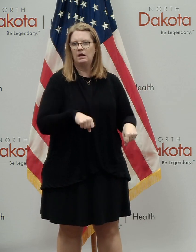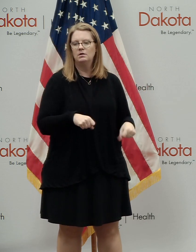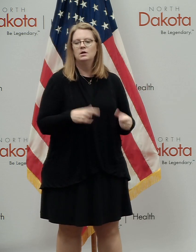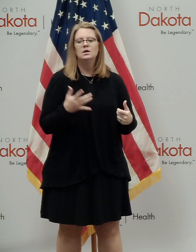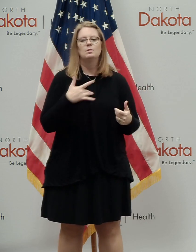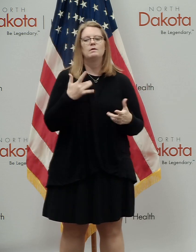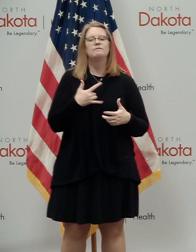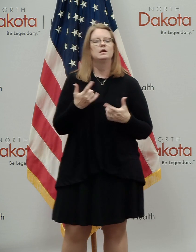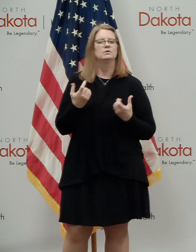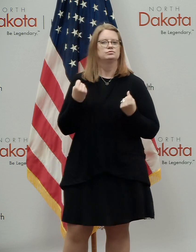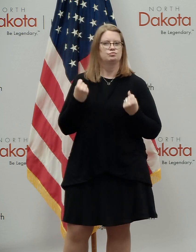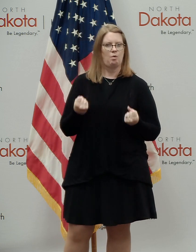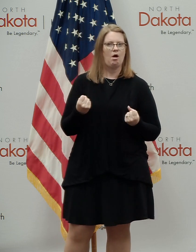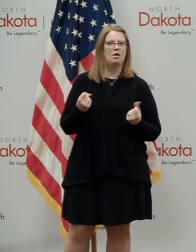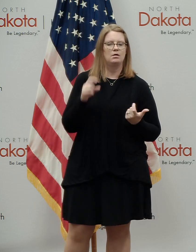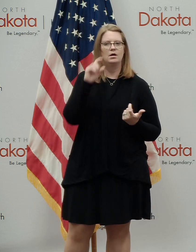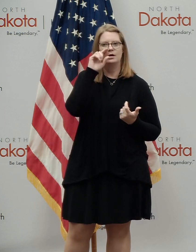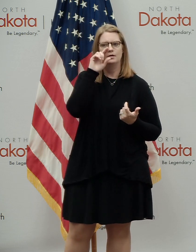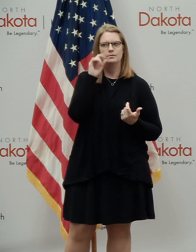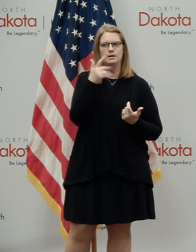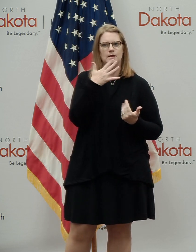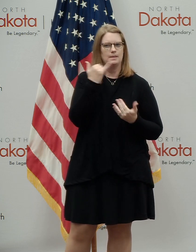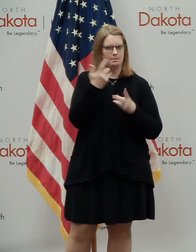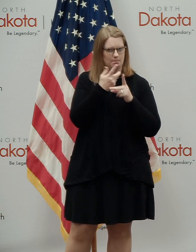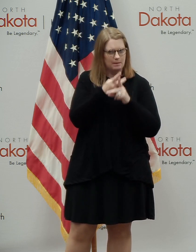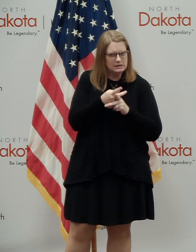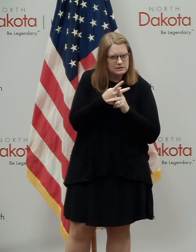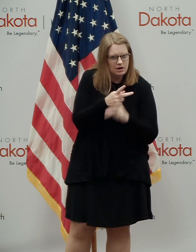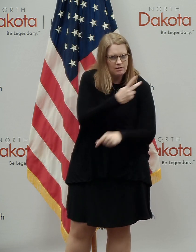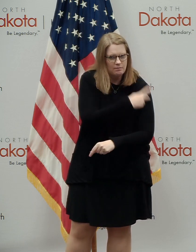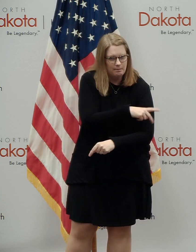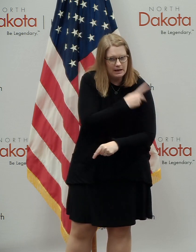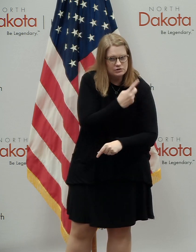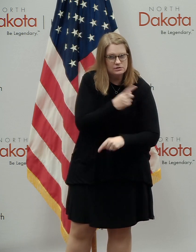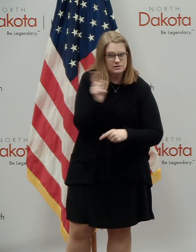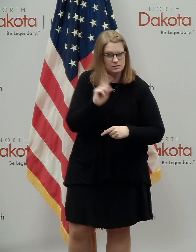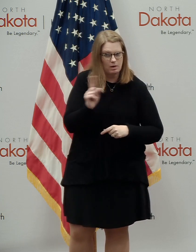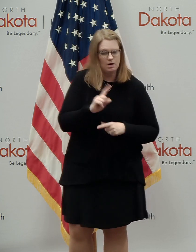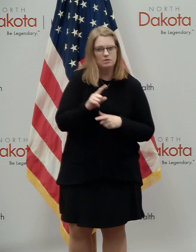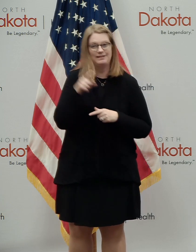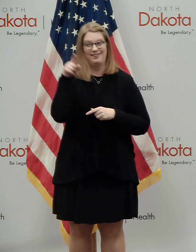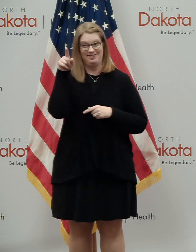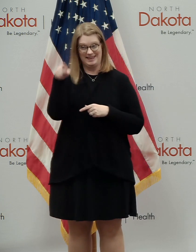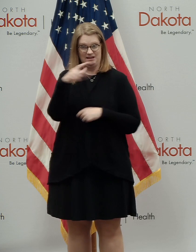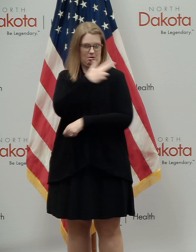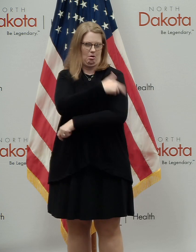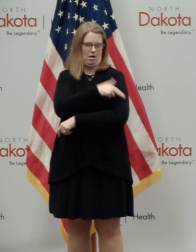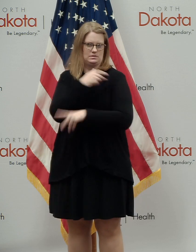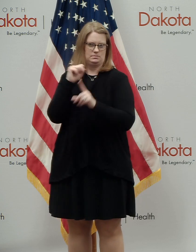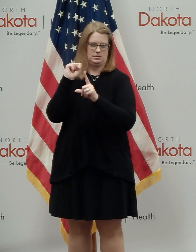that the best care of patients is under the roof of a hospital.